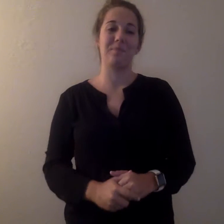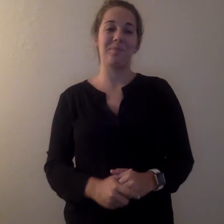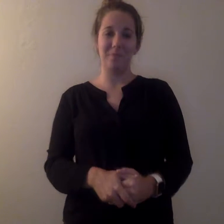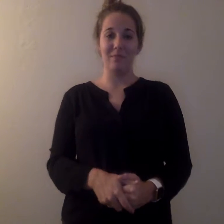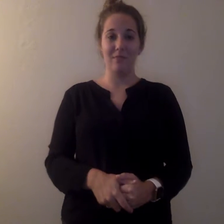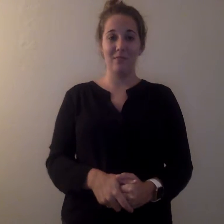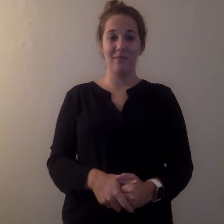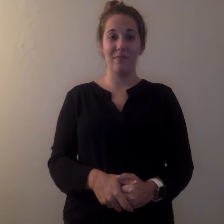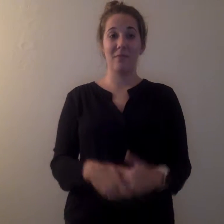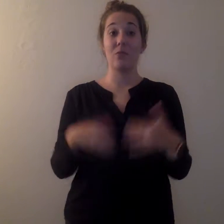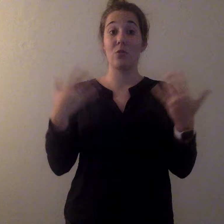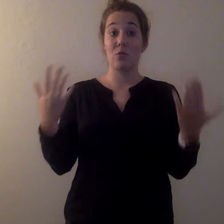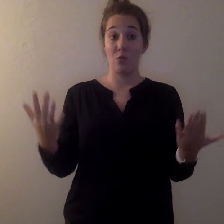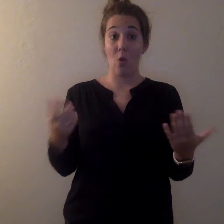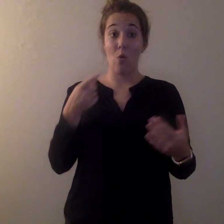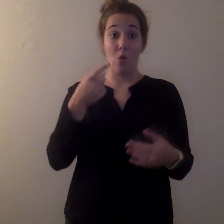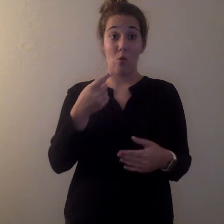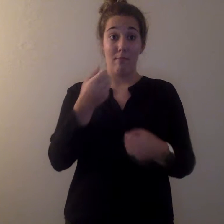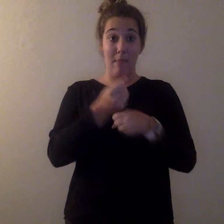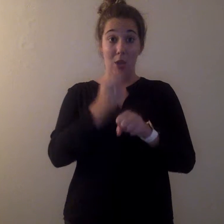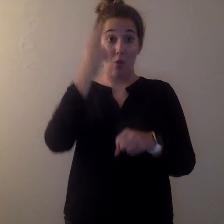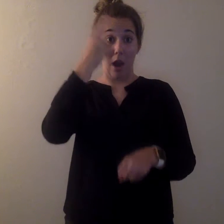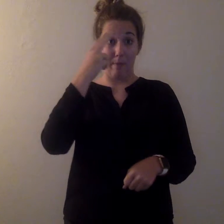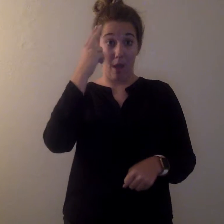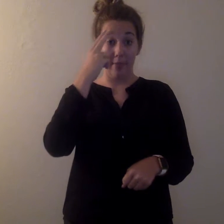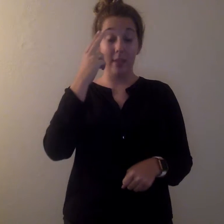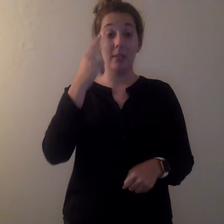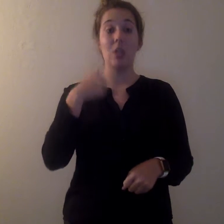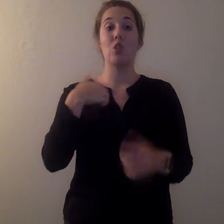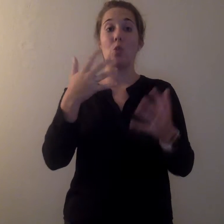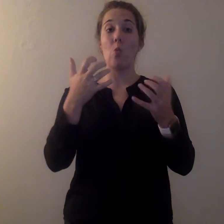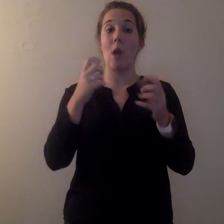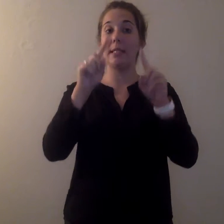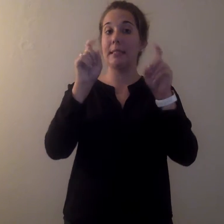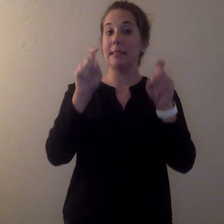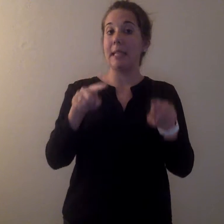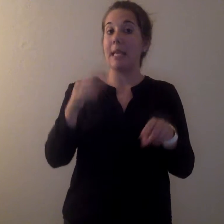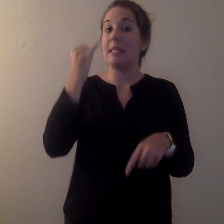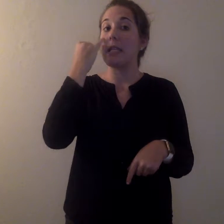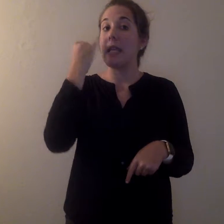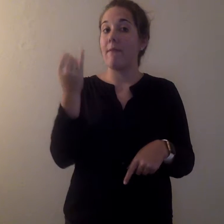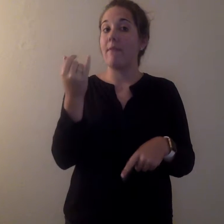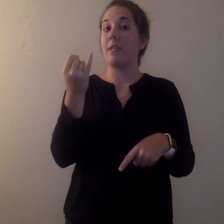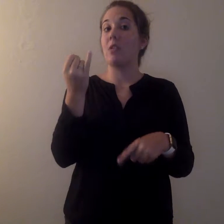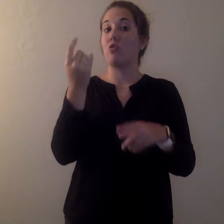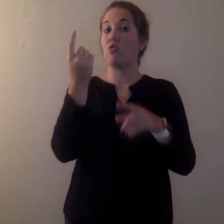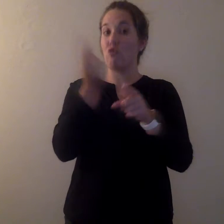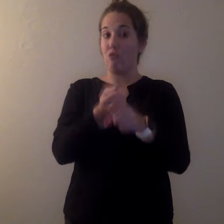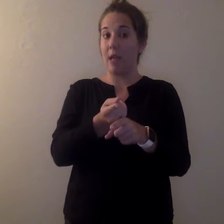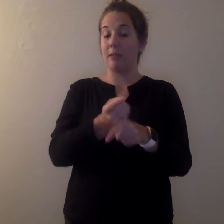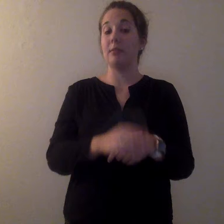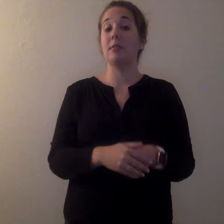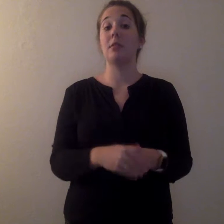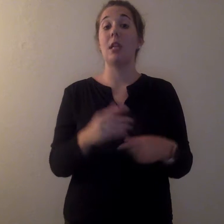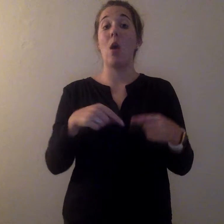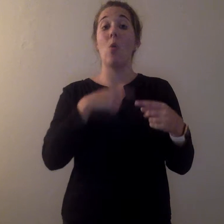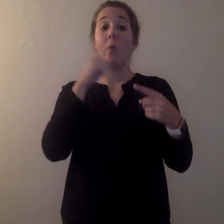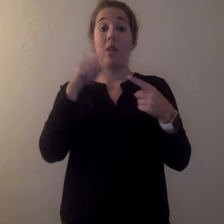So once you make your hypothesis, you want to test if it's correct. So this is where we come to the experiment. The experiment actually will have a